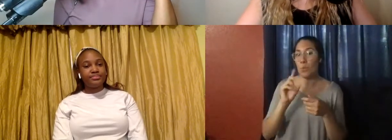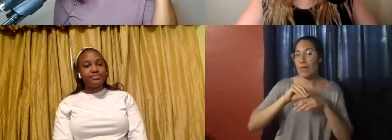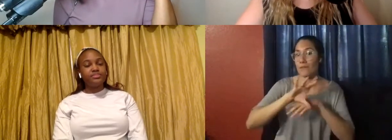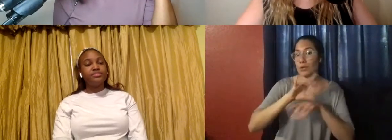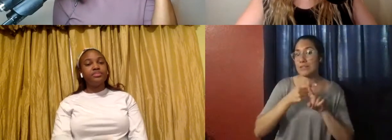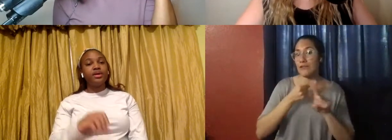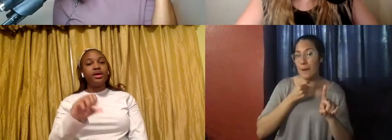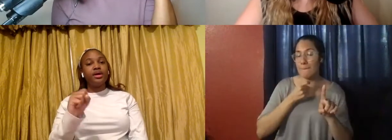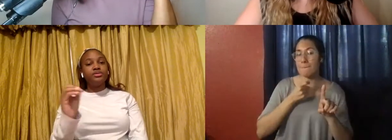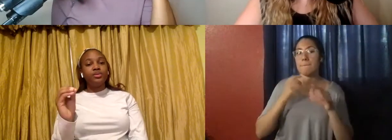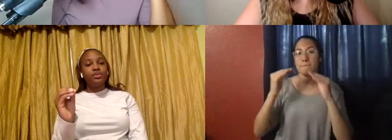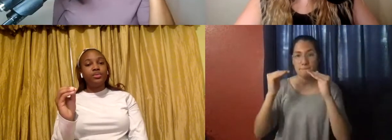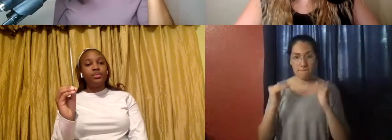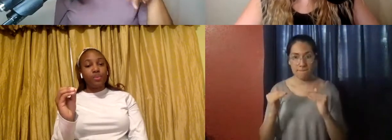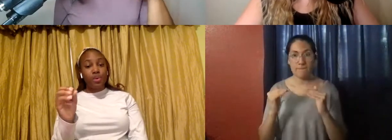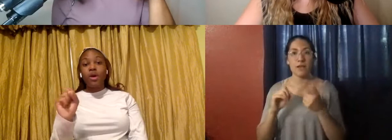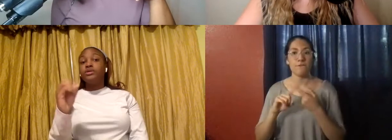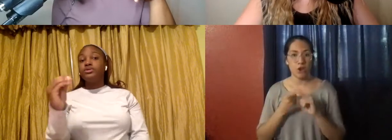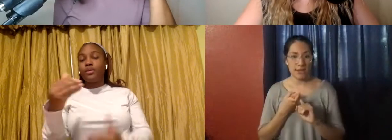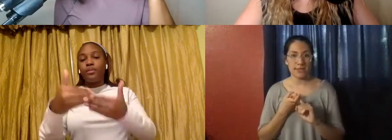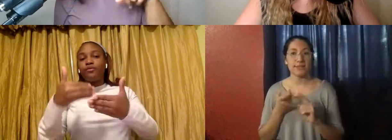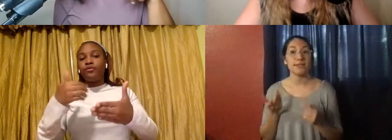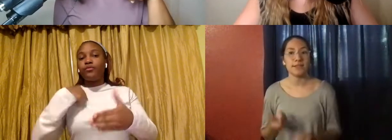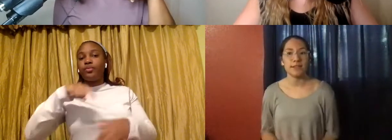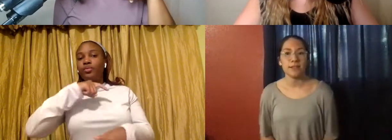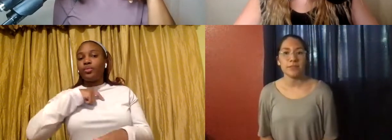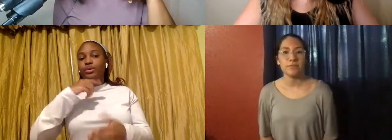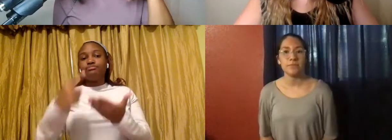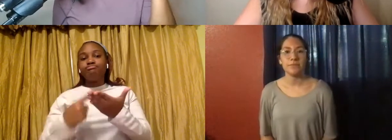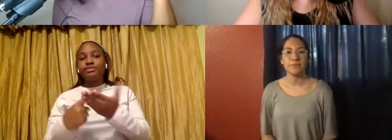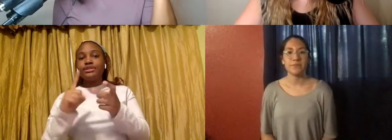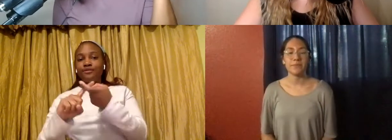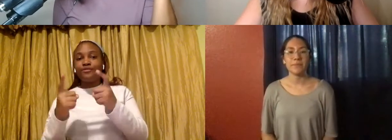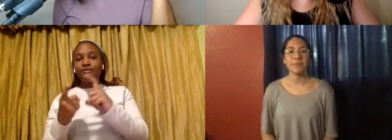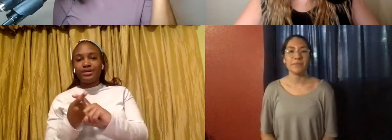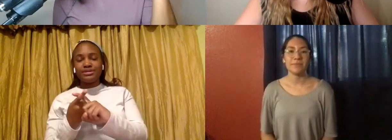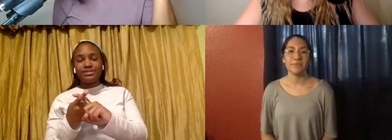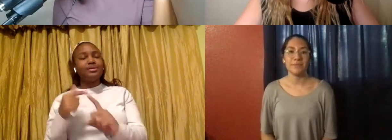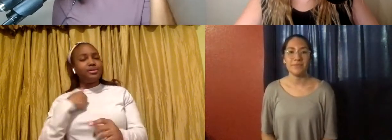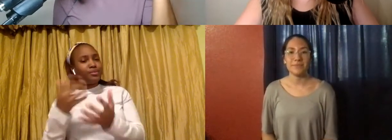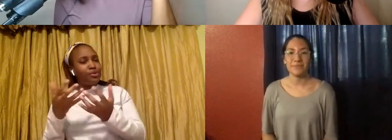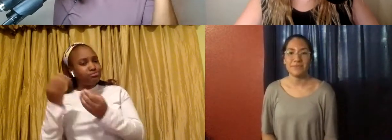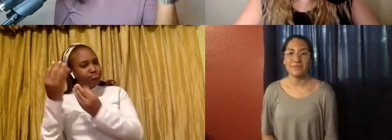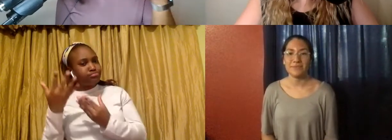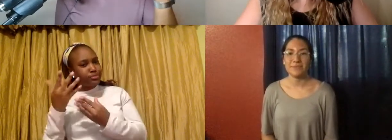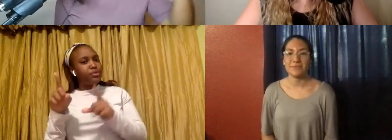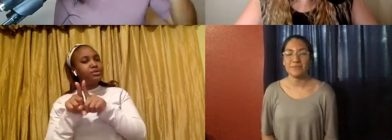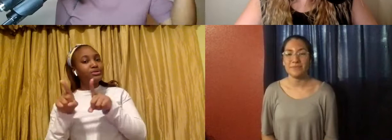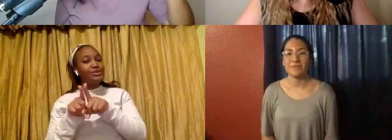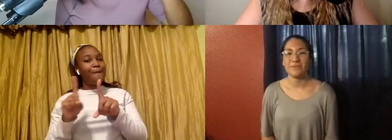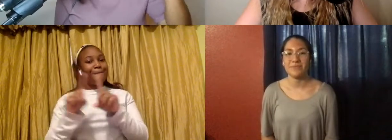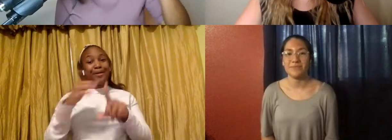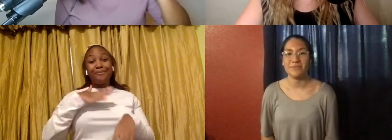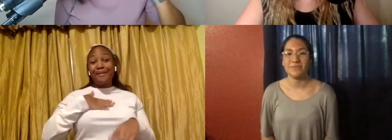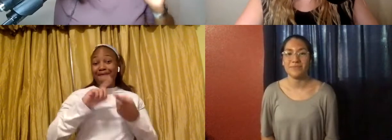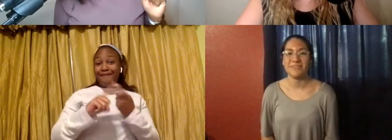is friends. Okay, so before we get to friends, because I do want to know about that as well, because I have been peer pressured by this